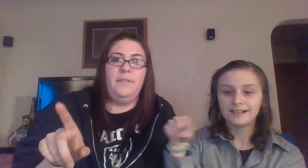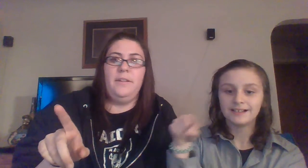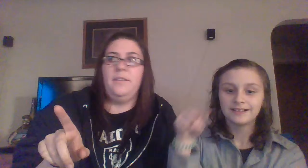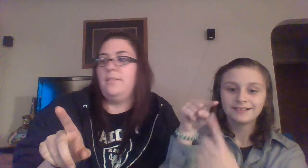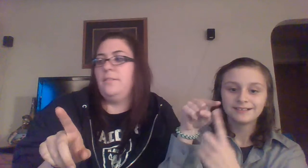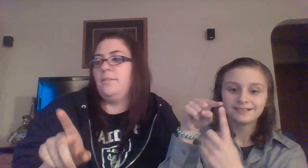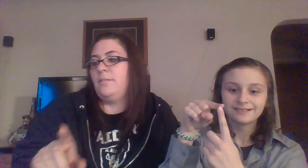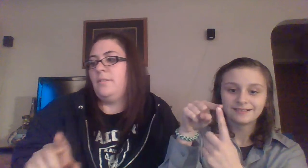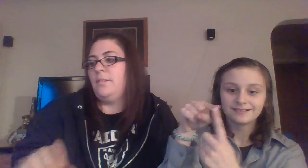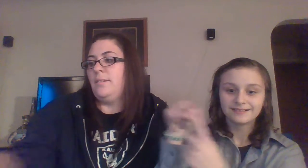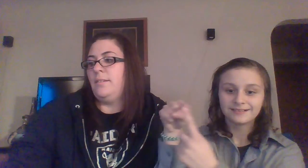finger.